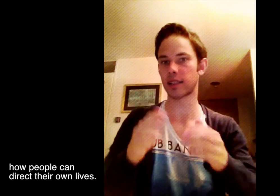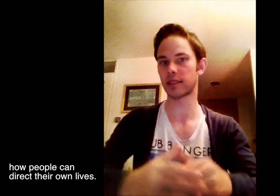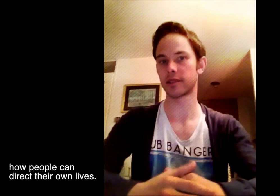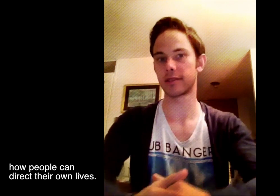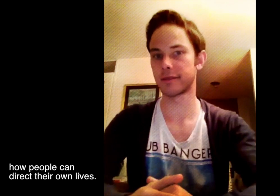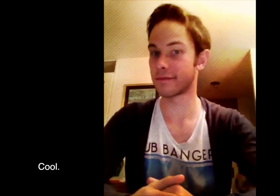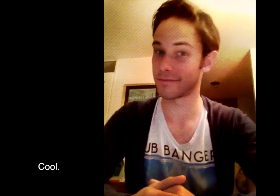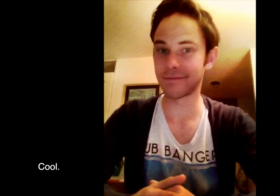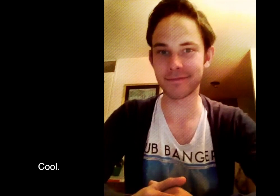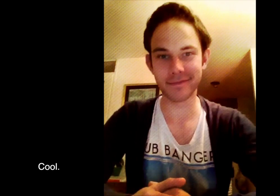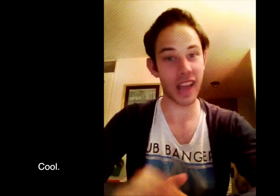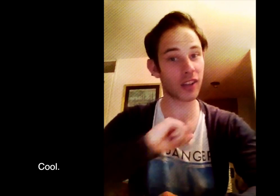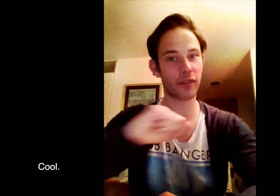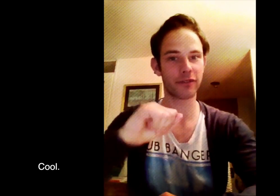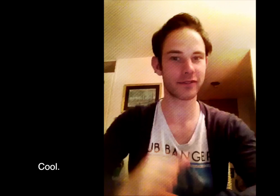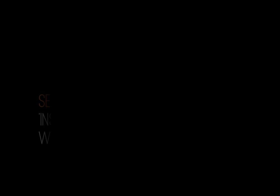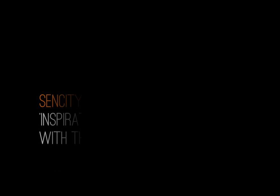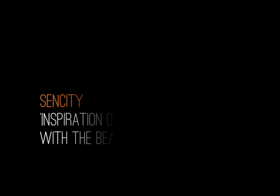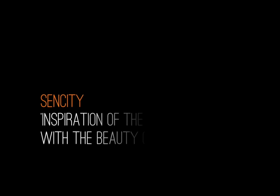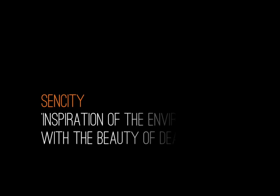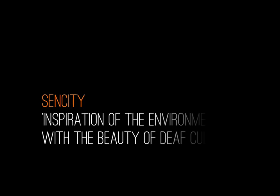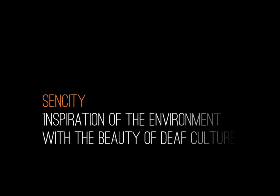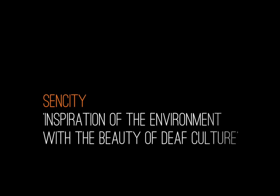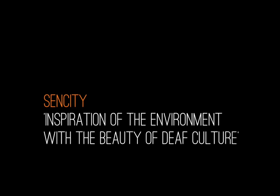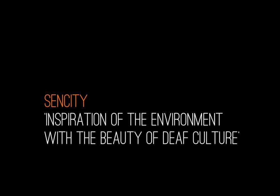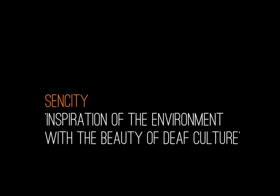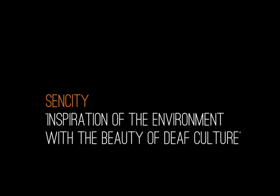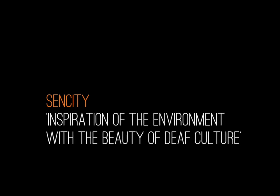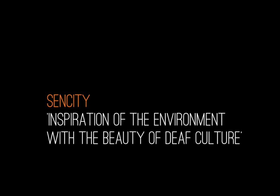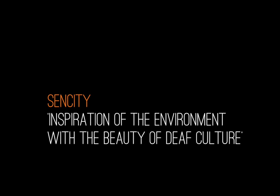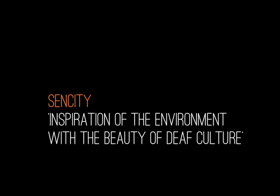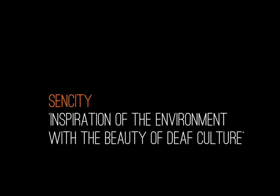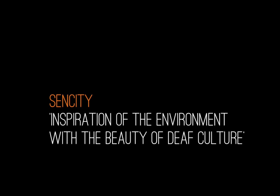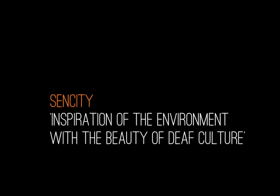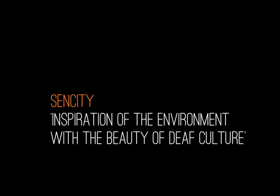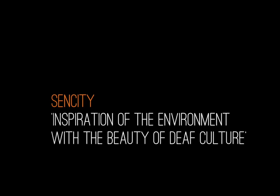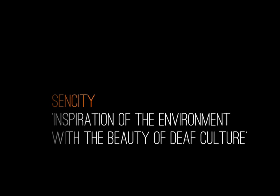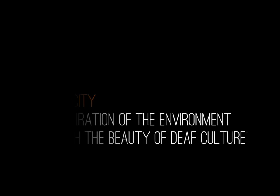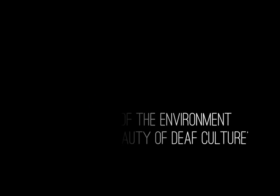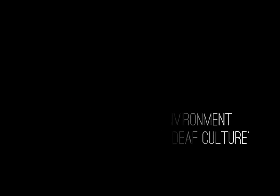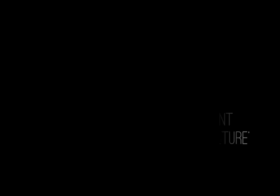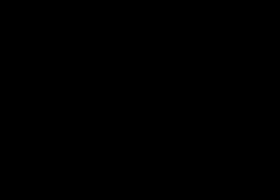even if my luck would turn around, I stand all proud back against the